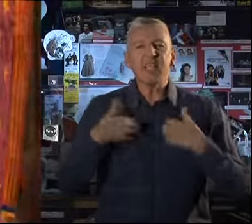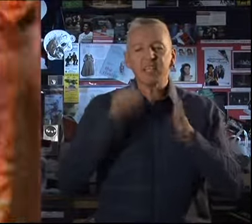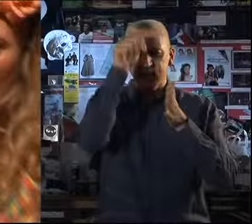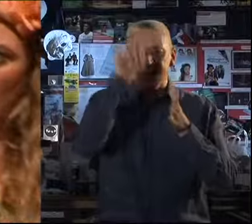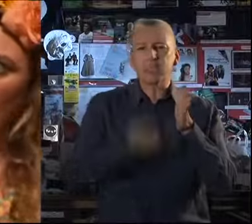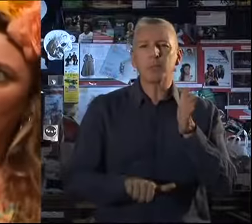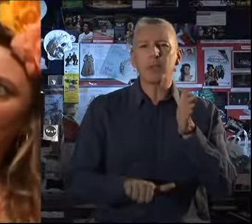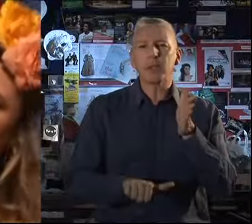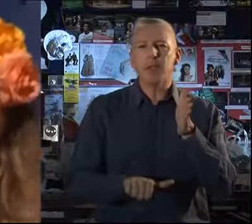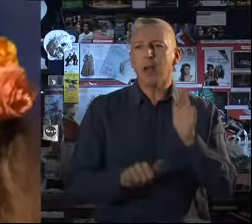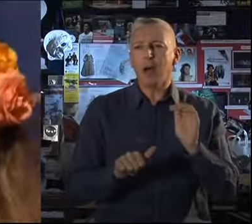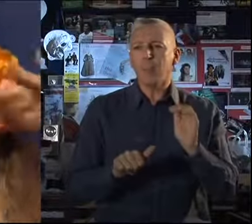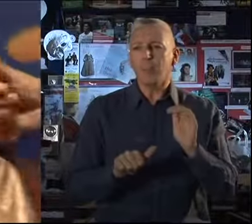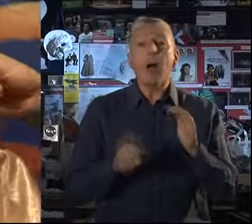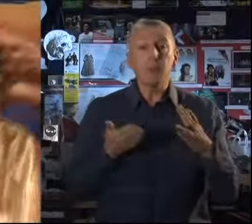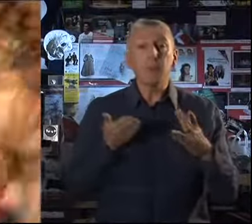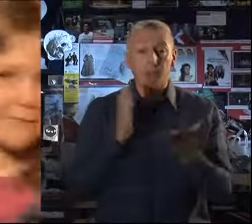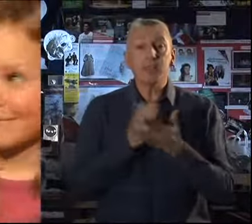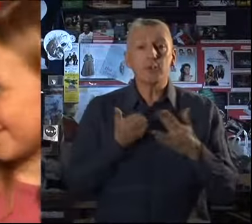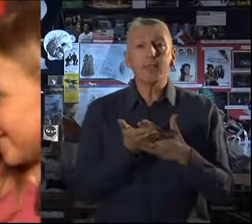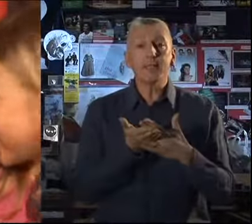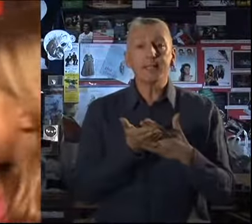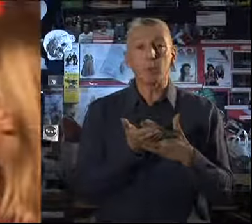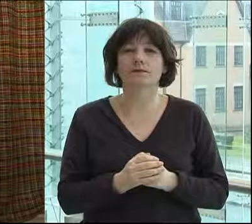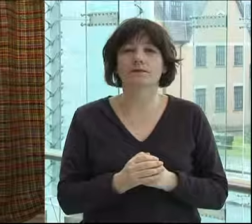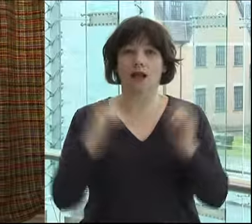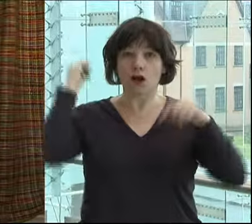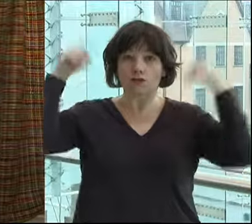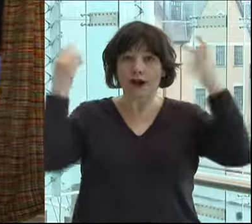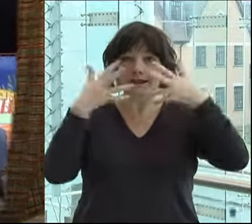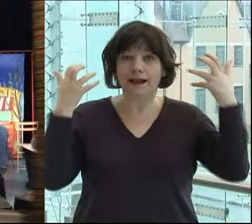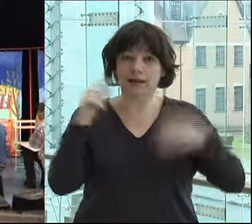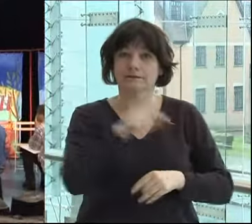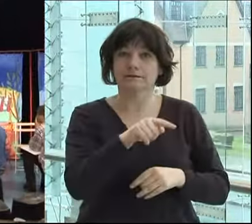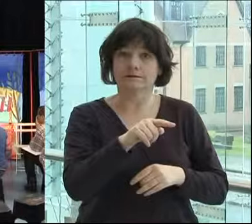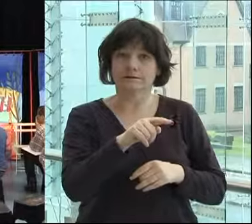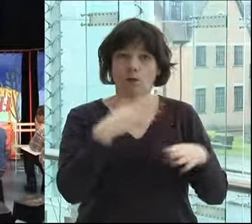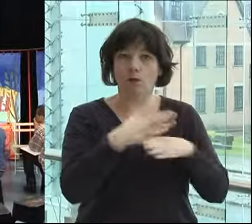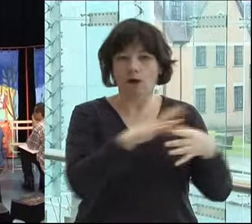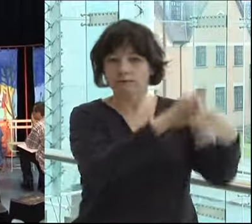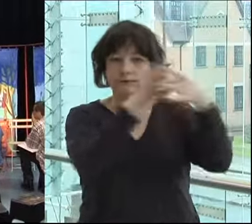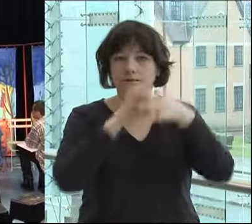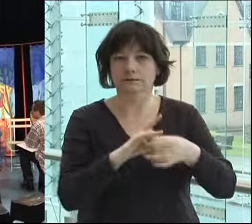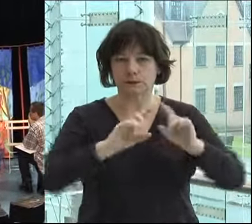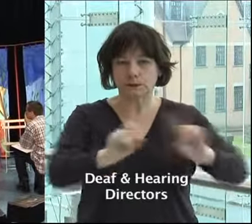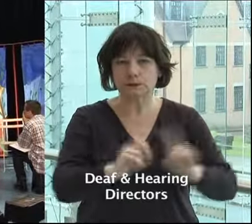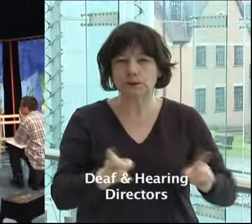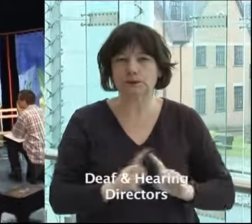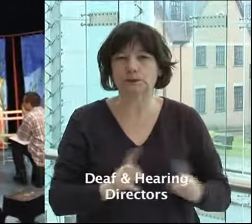exciting experience, and it's truly accessible. Krazy Kat work with a virtuoso team of deaf and